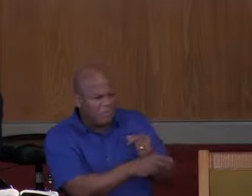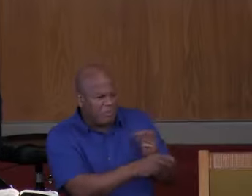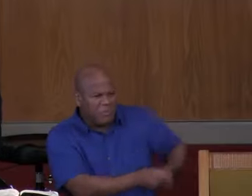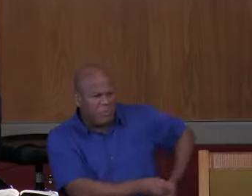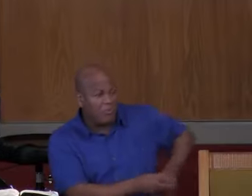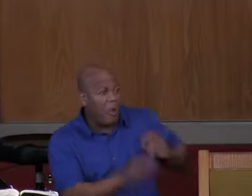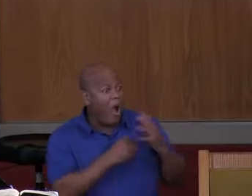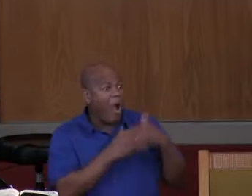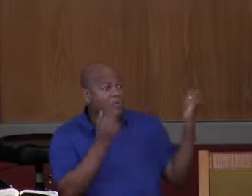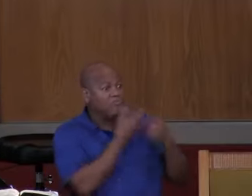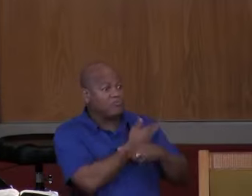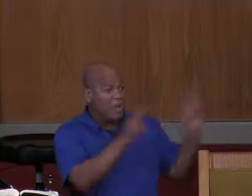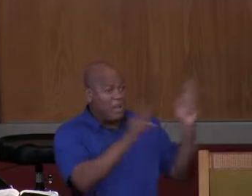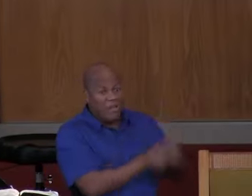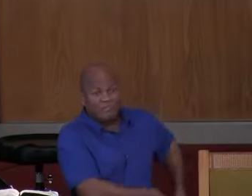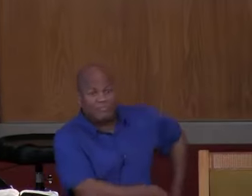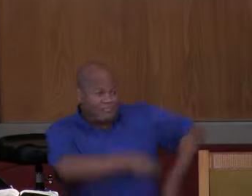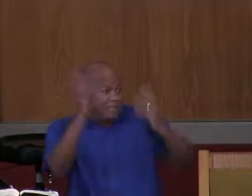house?